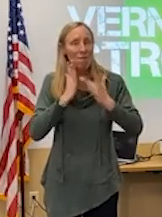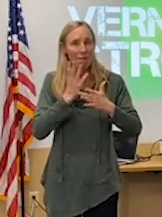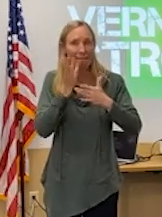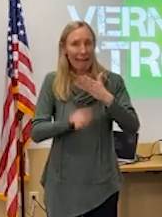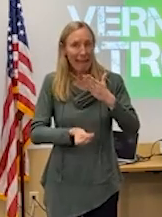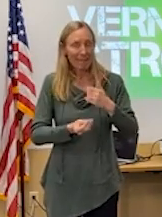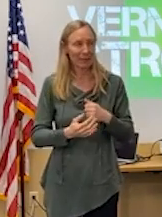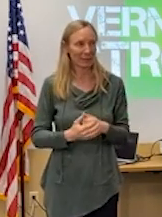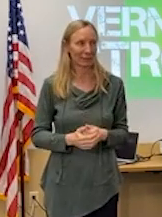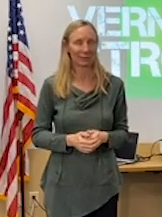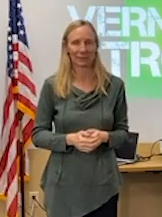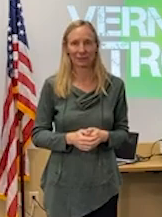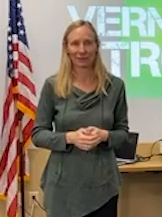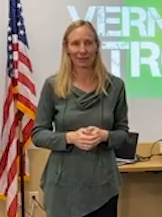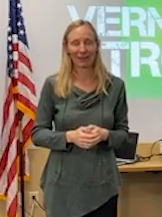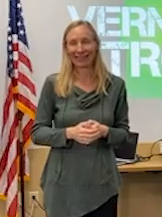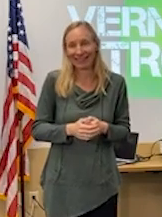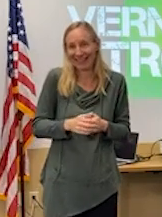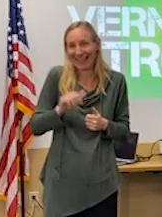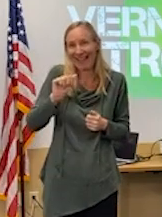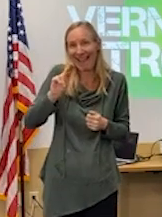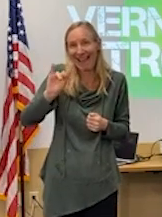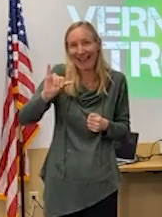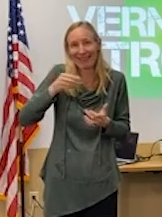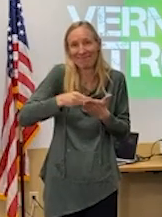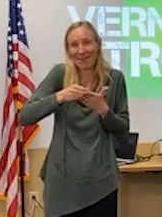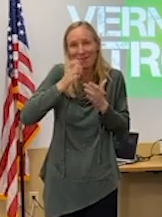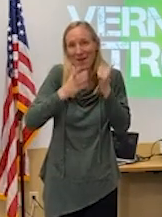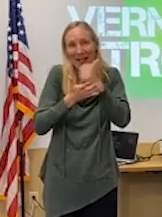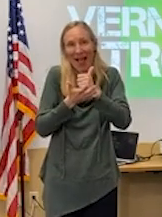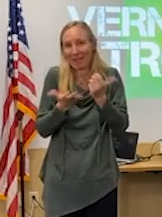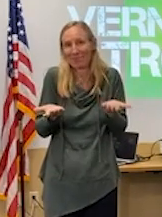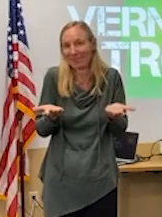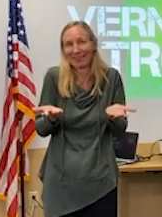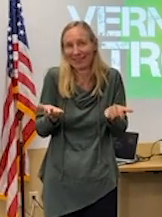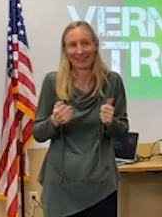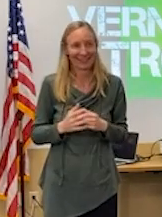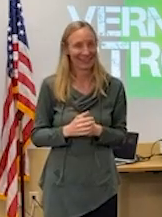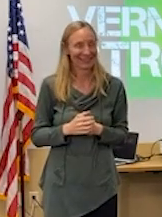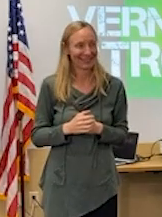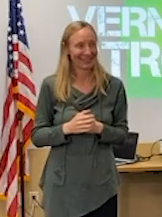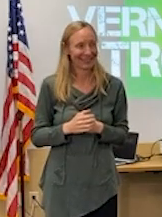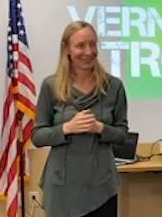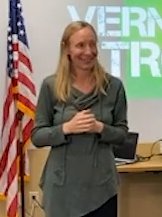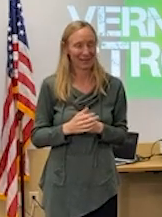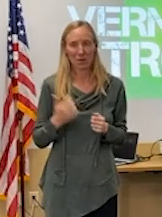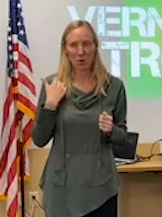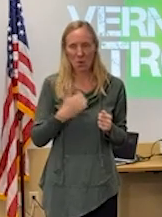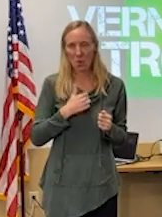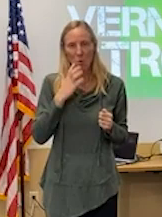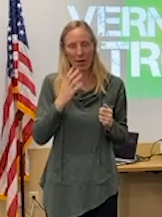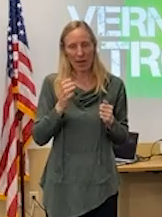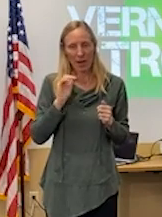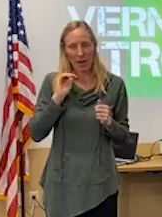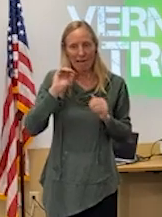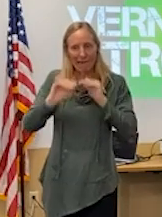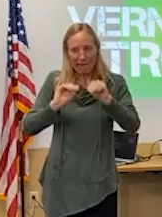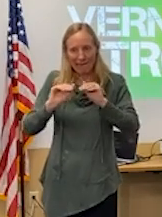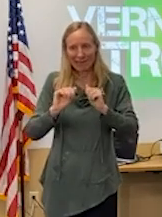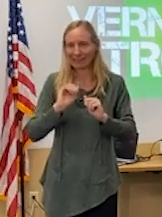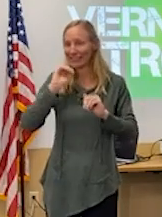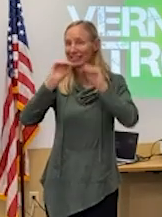It's, anything will help. We are actively pursuing many different levels,